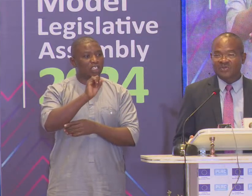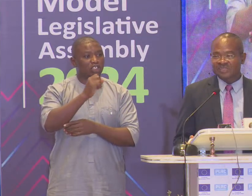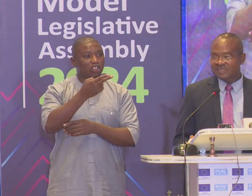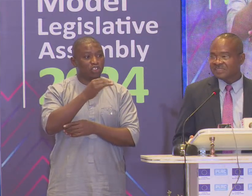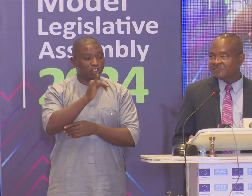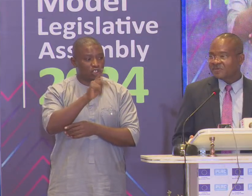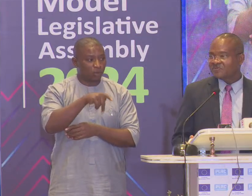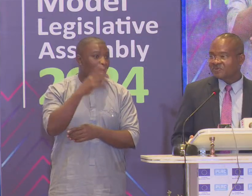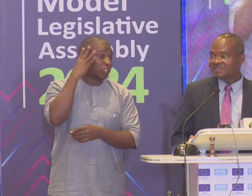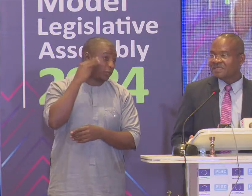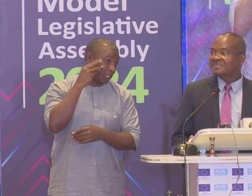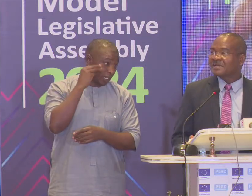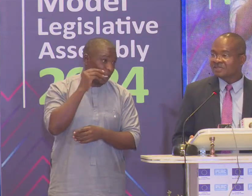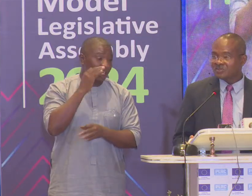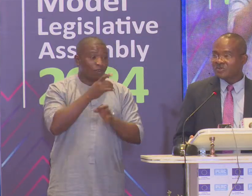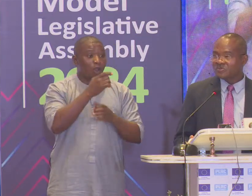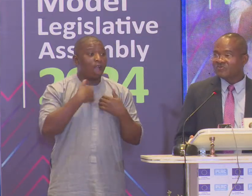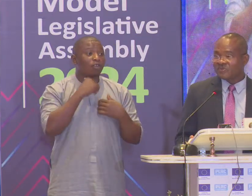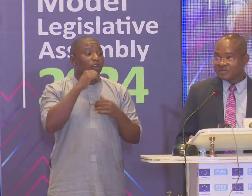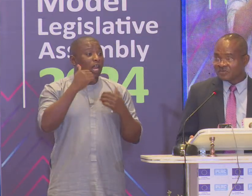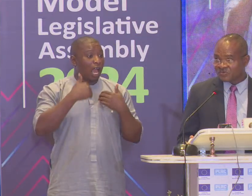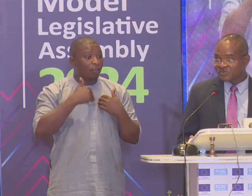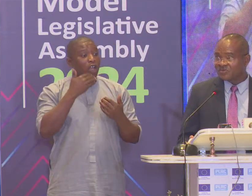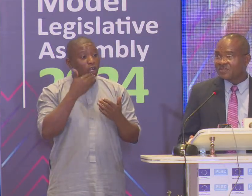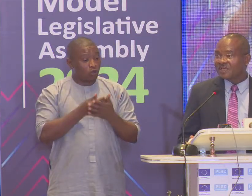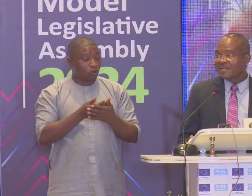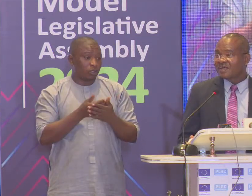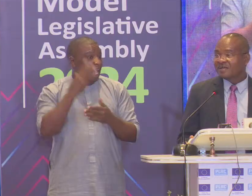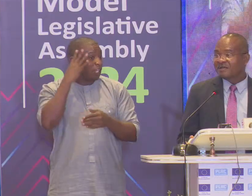good internship experience, that's actually also very good,